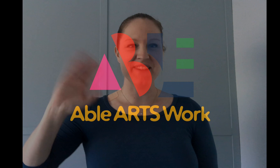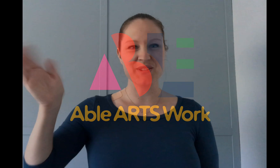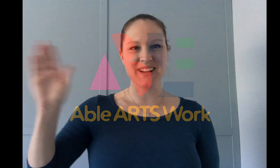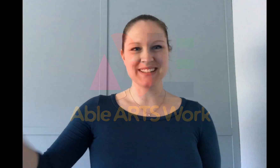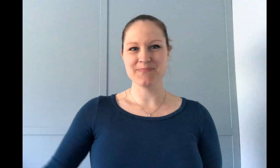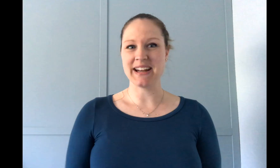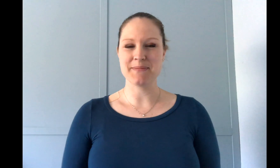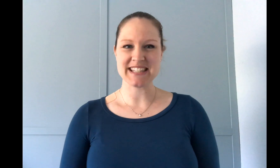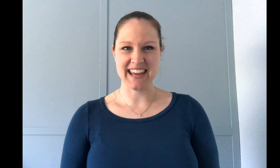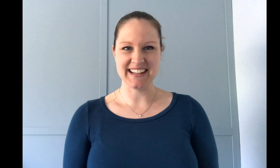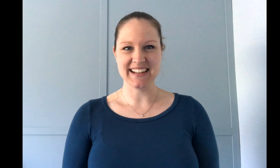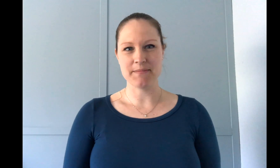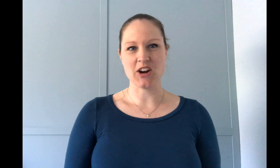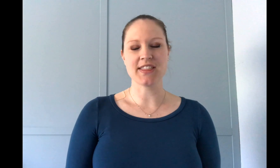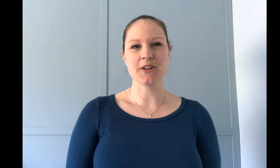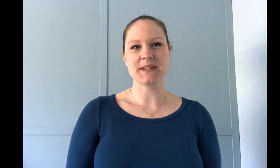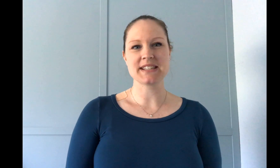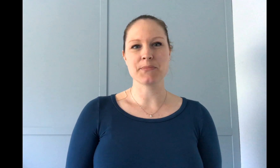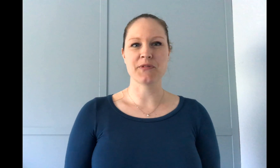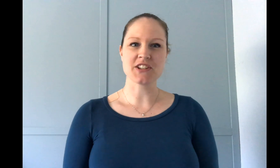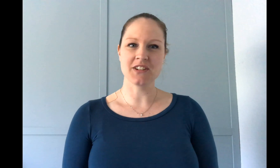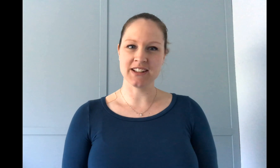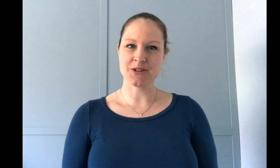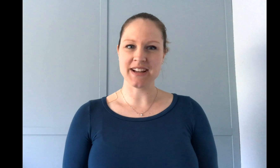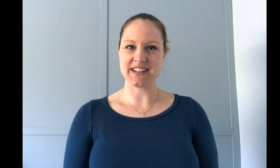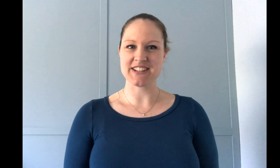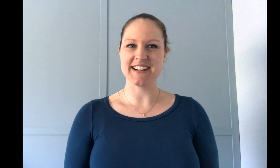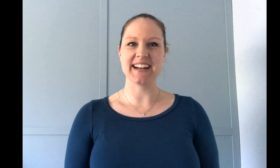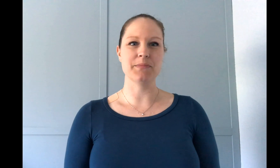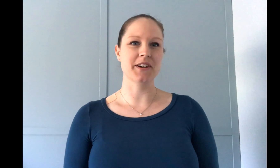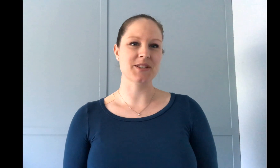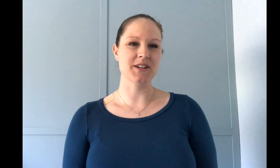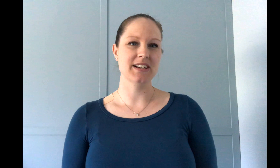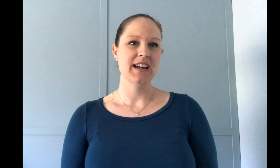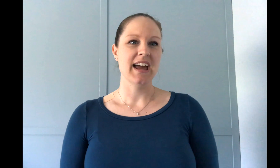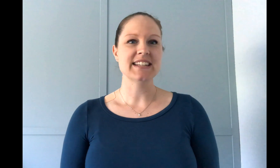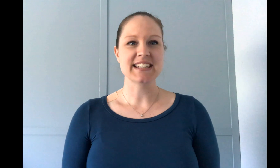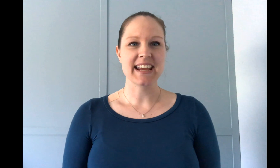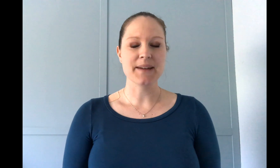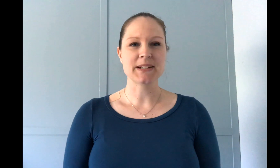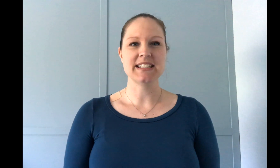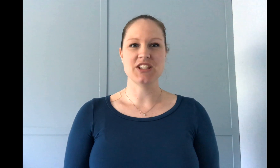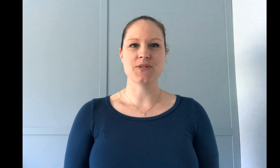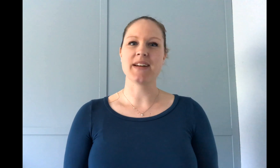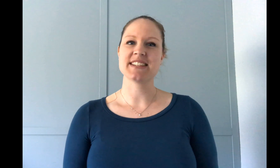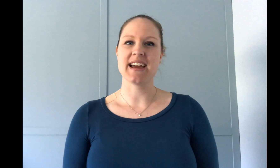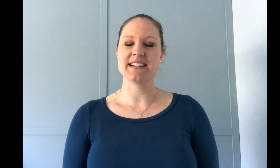Hi everyone, my name is Katie. I'm an art therapist and professional clinical counselor at Able Artswork, and today I'm going to teach you how to sign